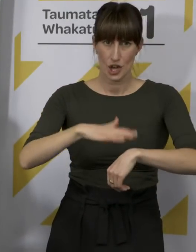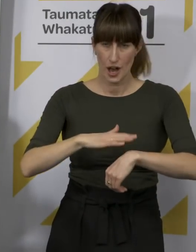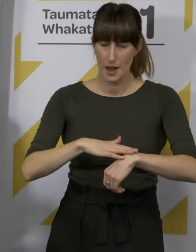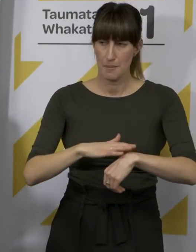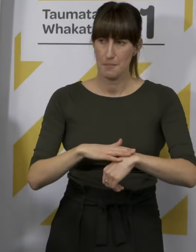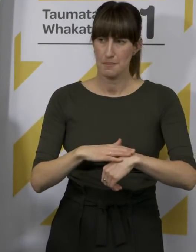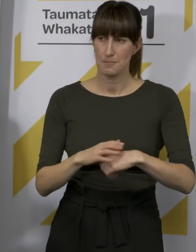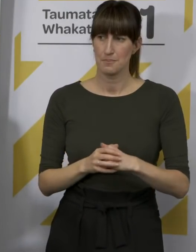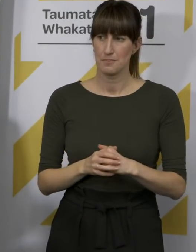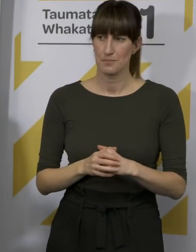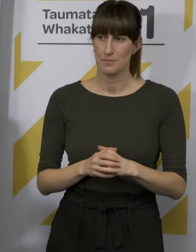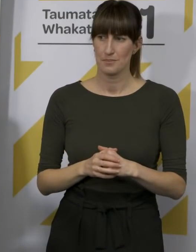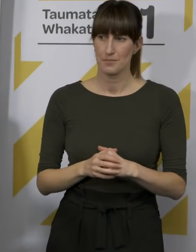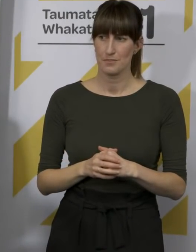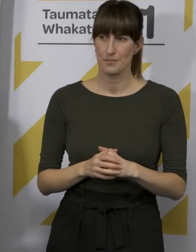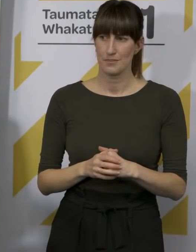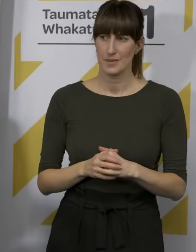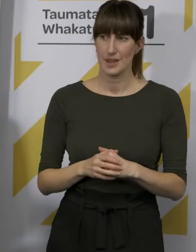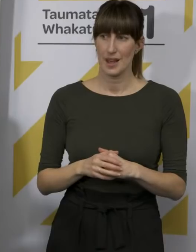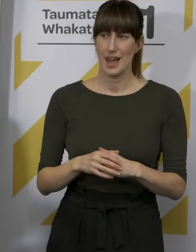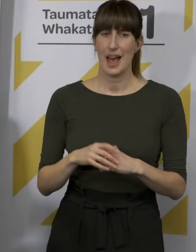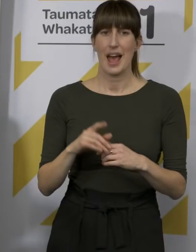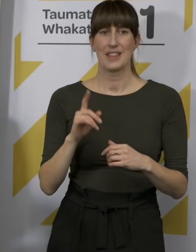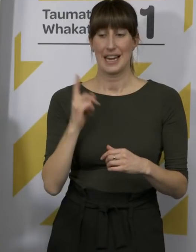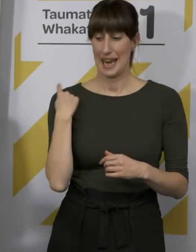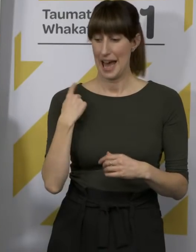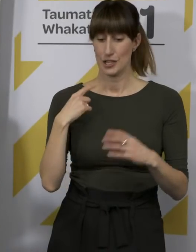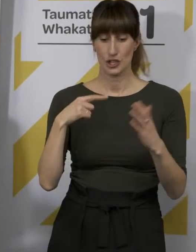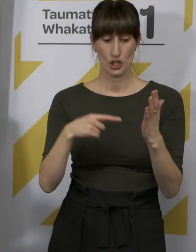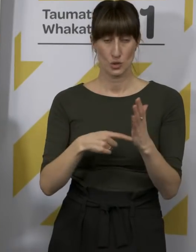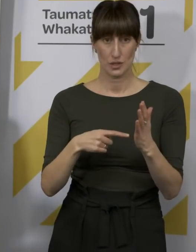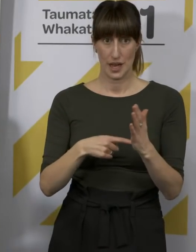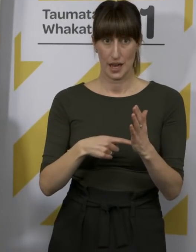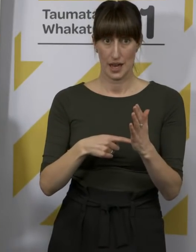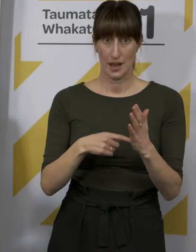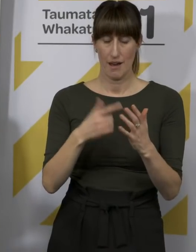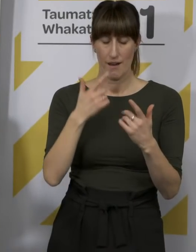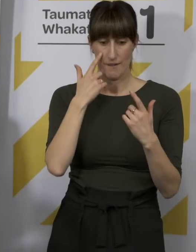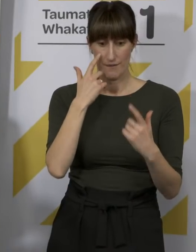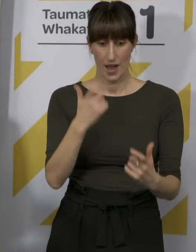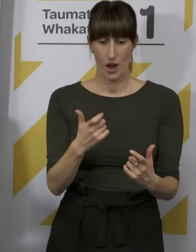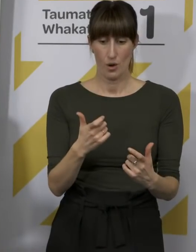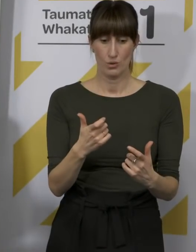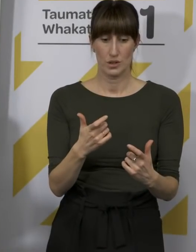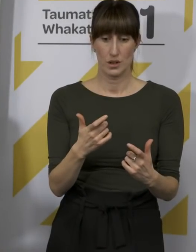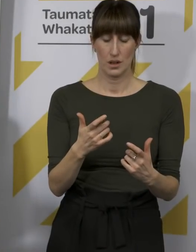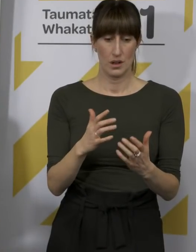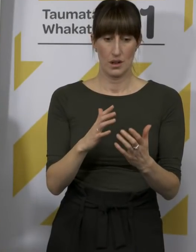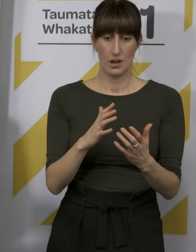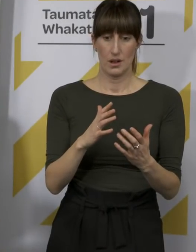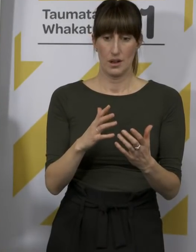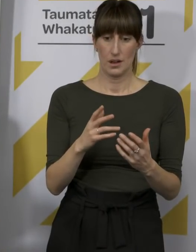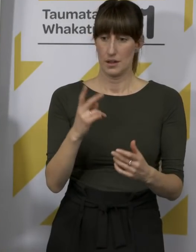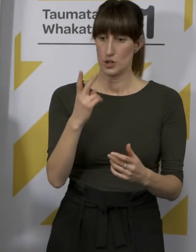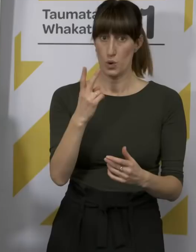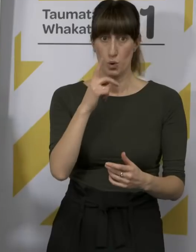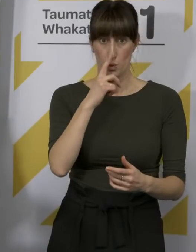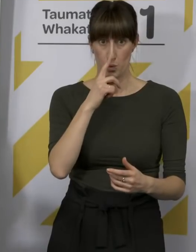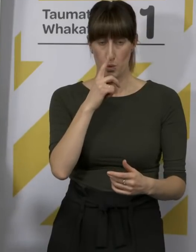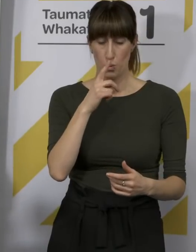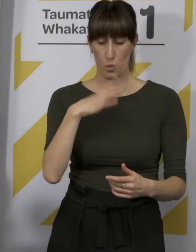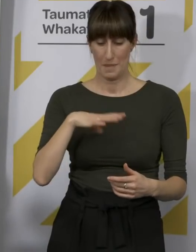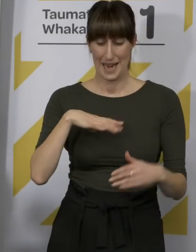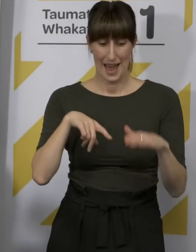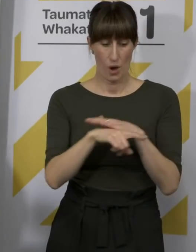to not identify any cases until after the bungle last Tuesday, and then suddenly have nearly a dozen cases in New Zealand, that suggests that you weren't